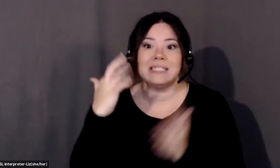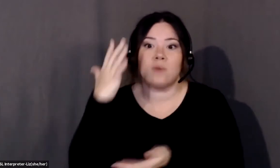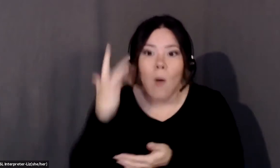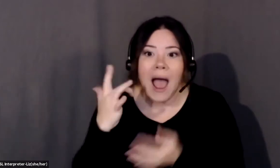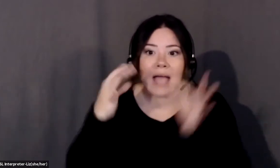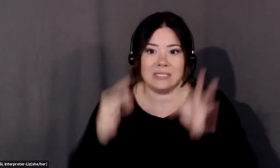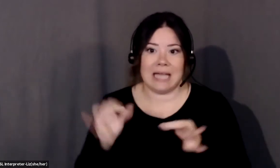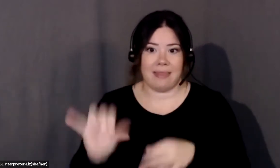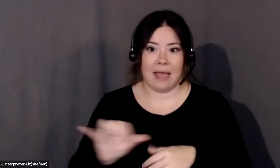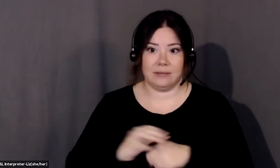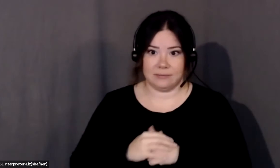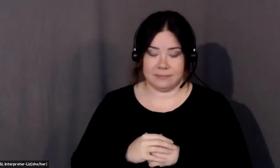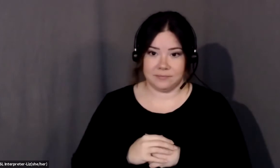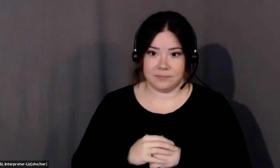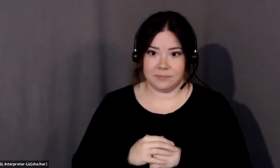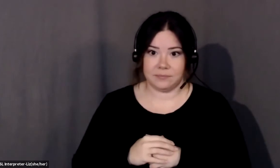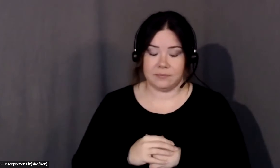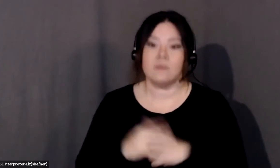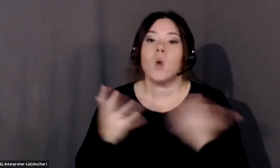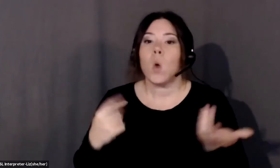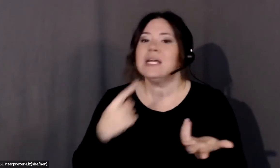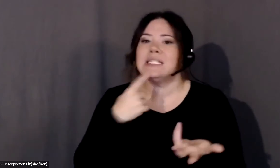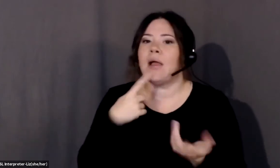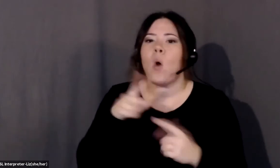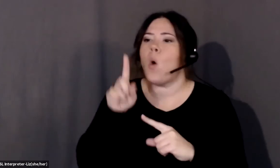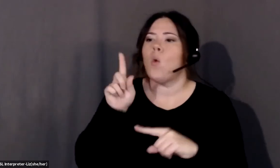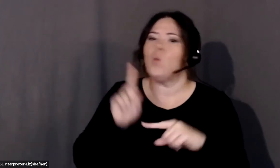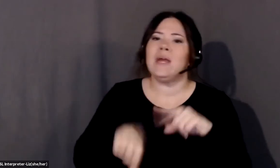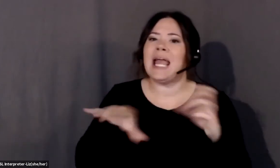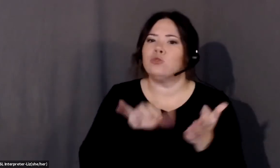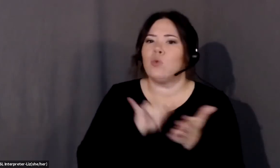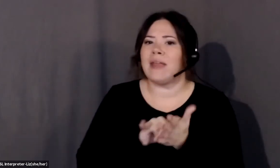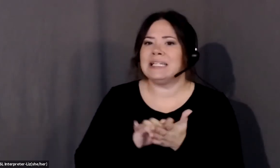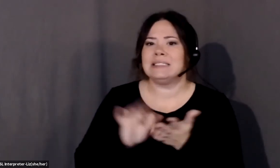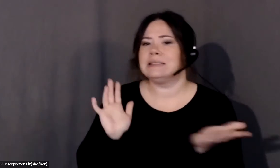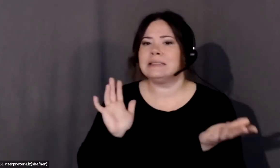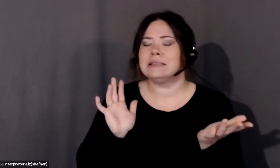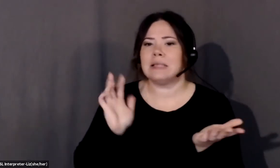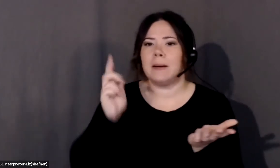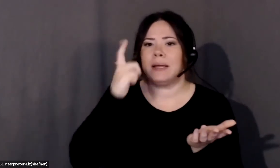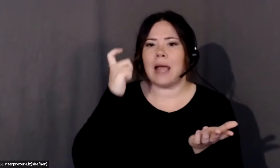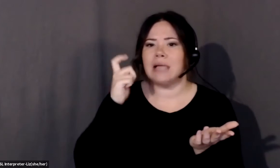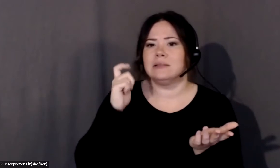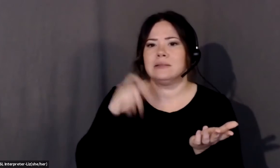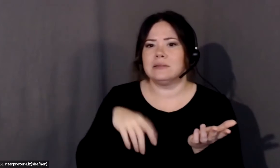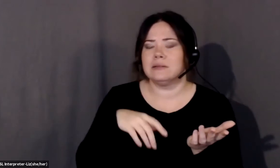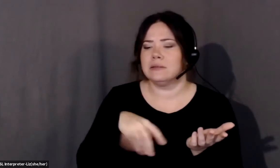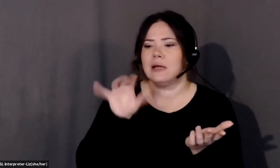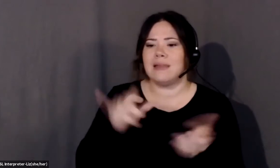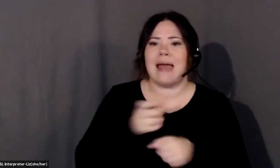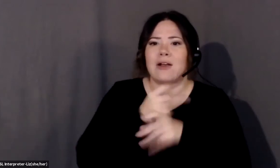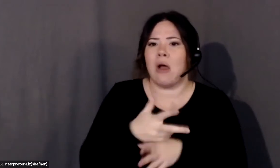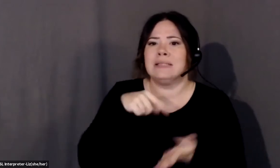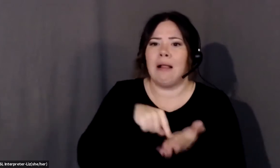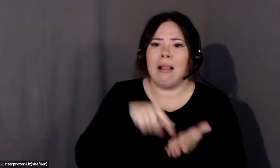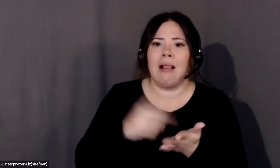conclusion. So claiming that we can't do this because it's an undue financial and